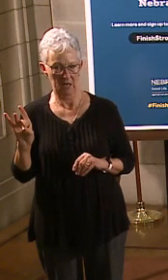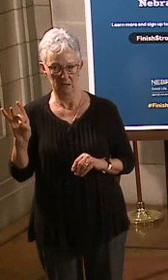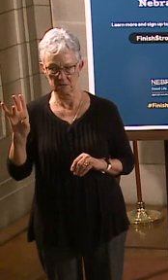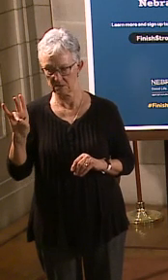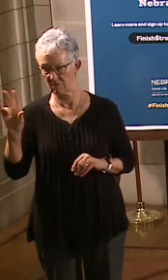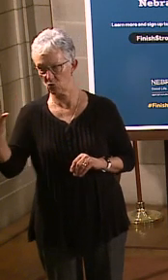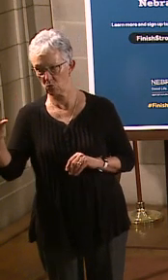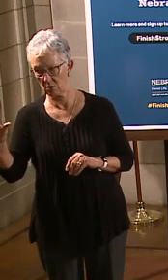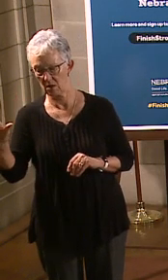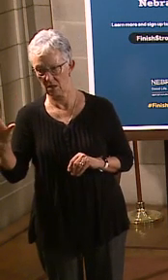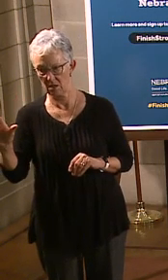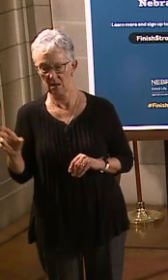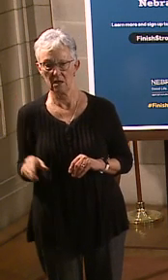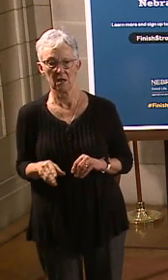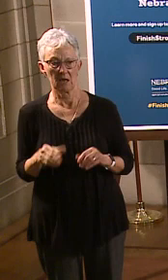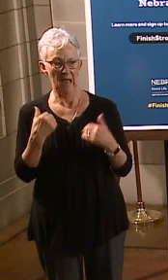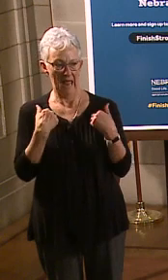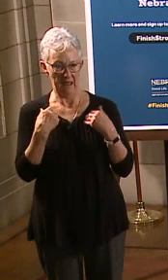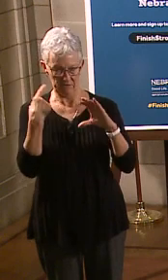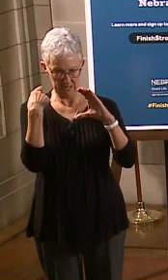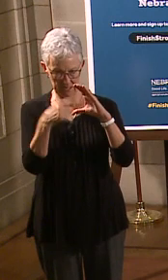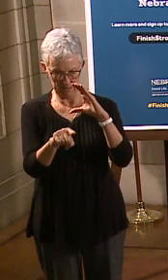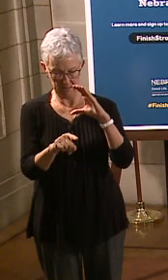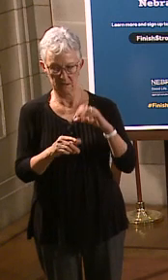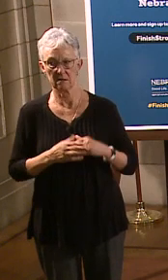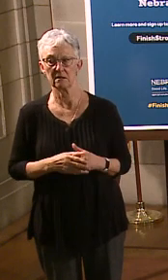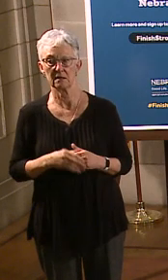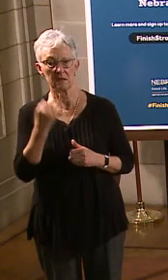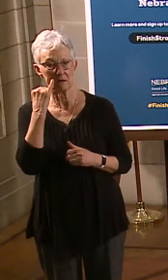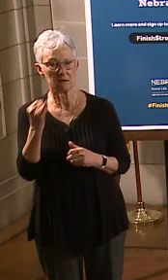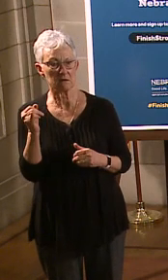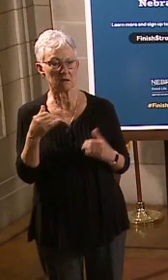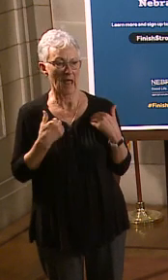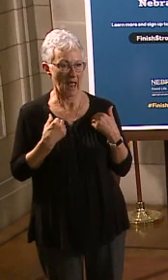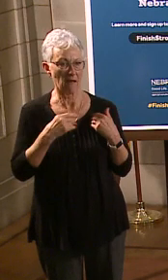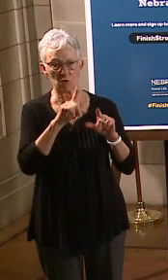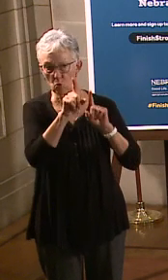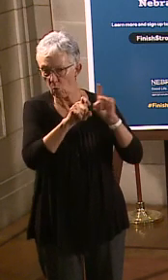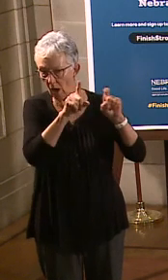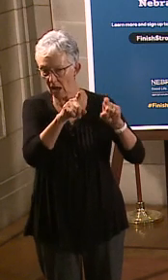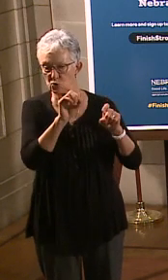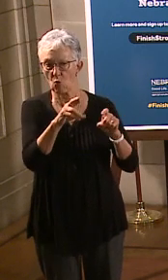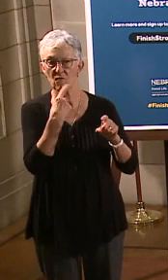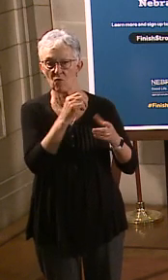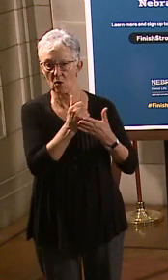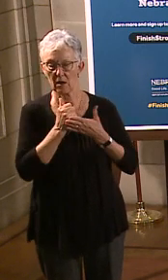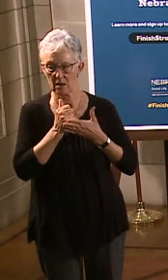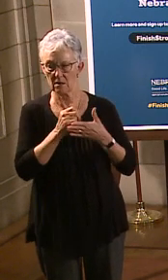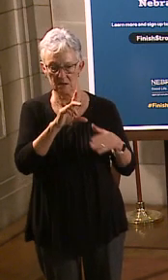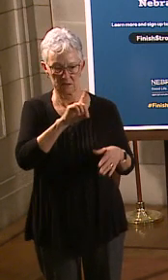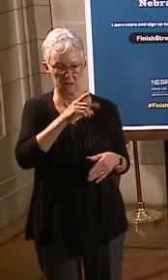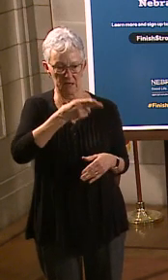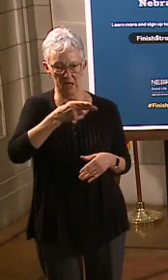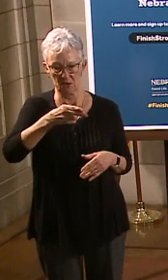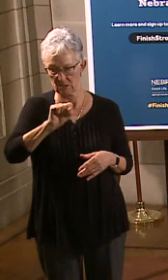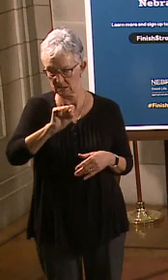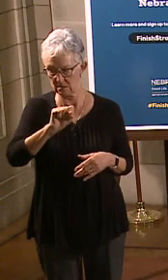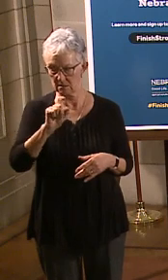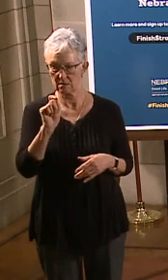531-249-1873. We also have an email address that's available for questions or to get assistance, and that's